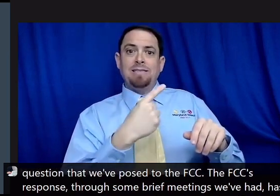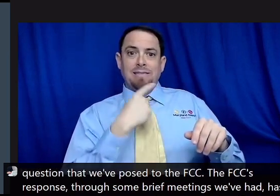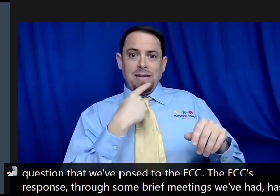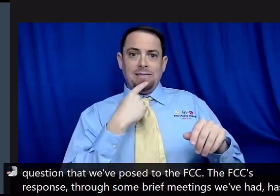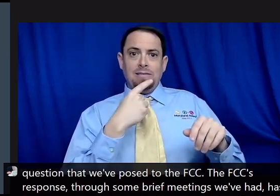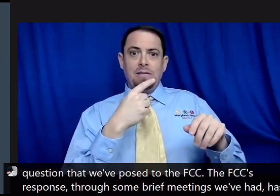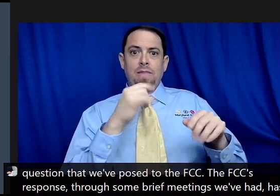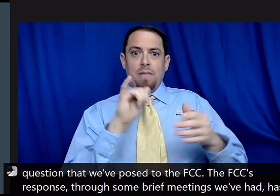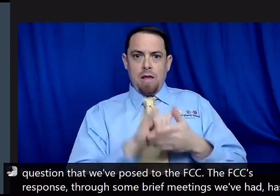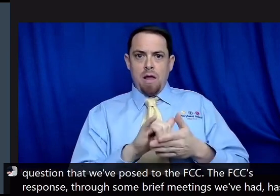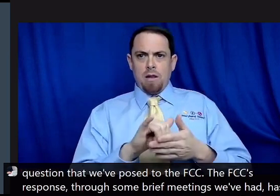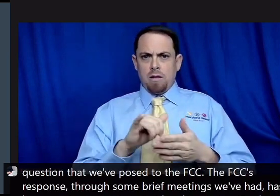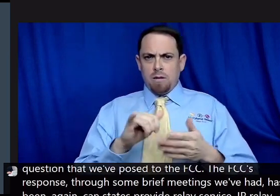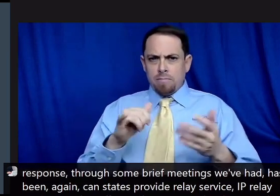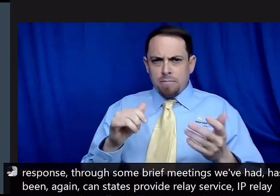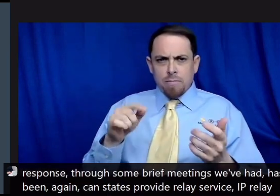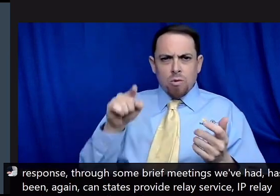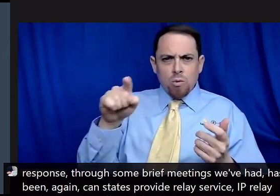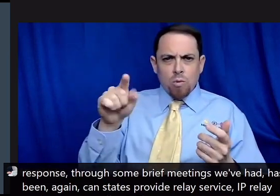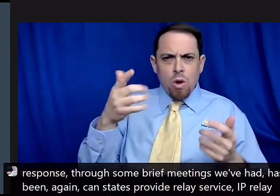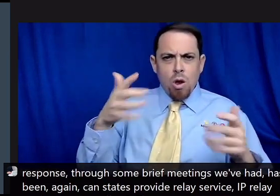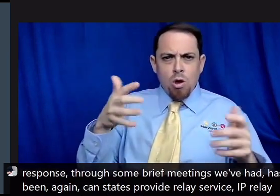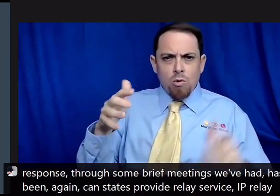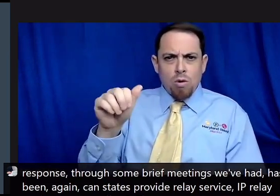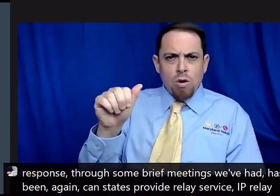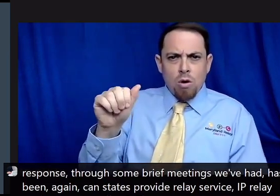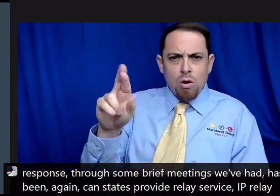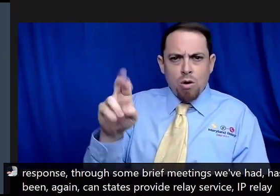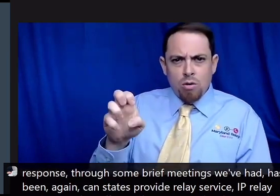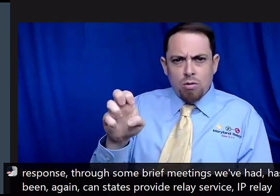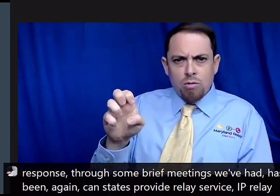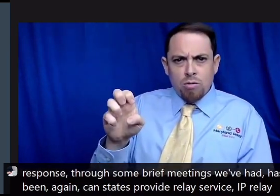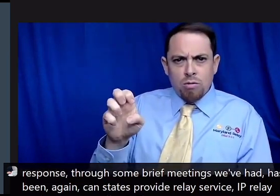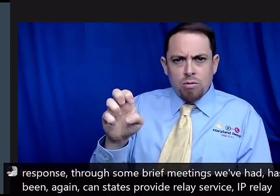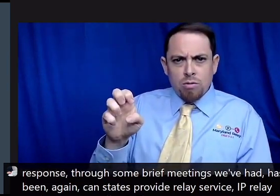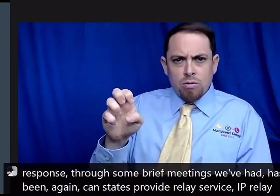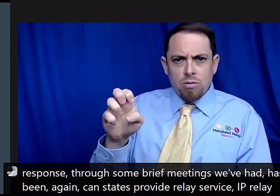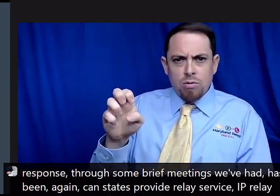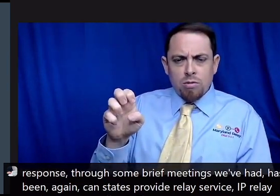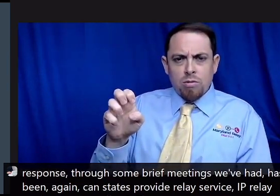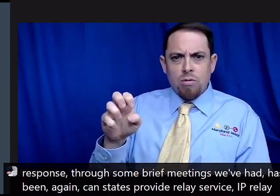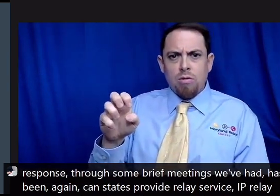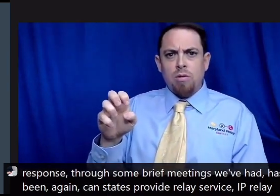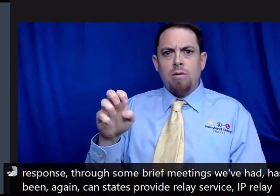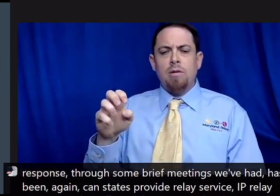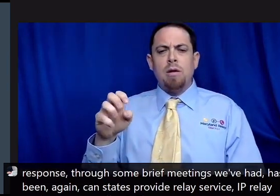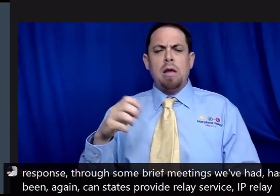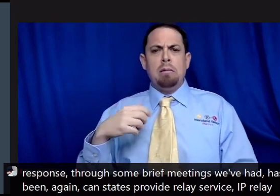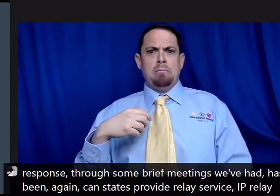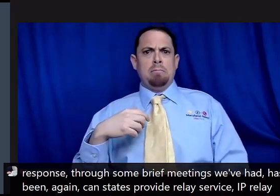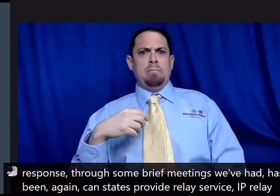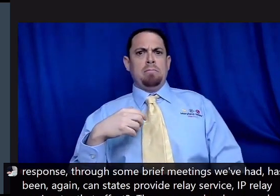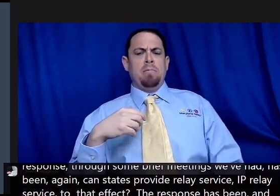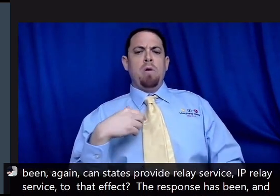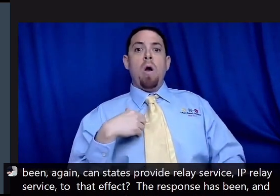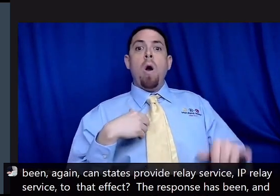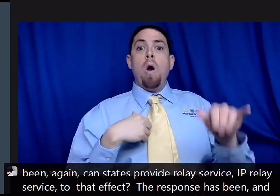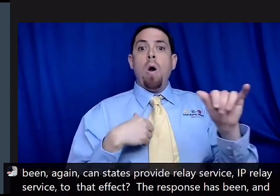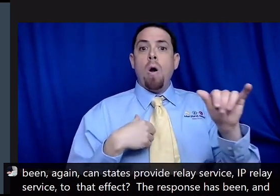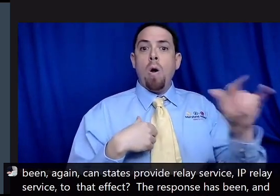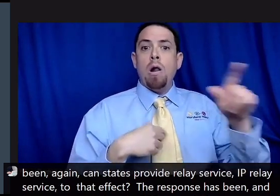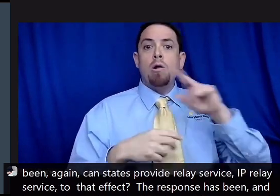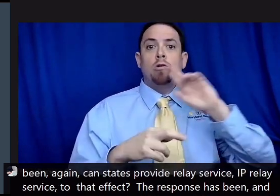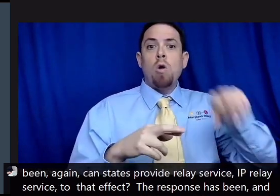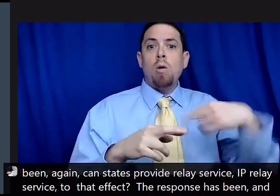phrase this would be, the FCC has said in response that really, you states already are.